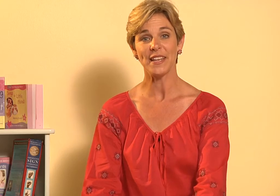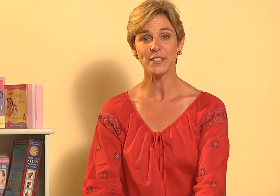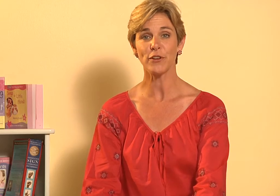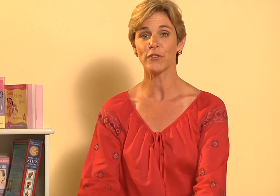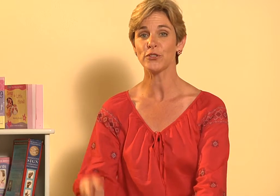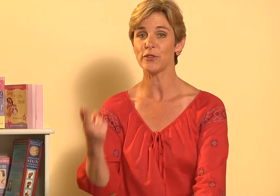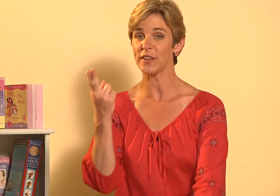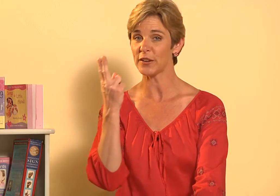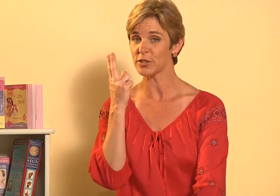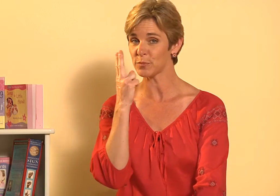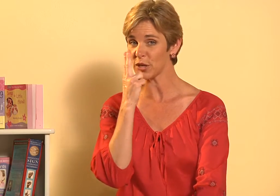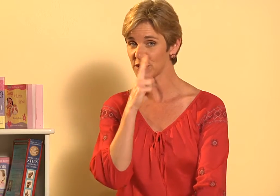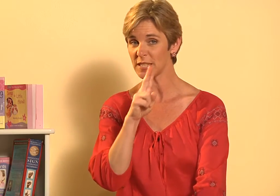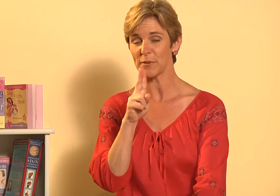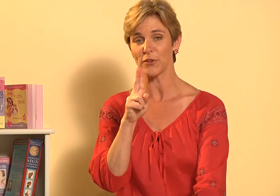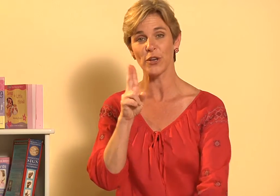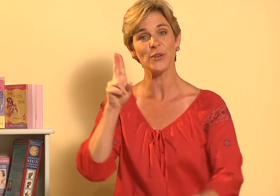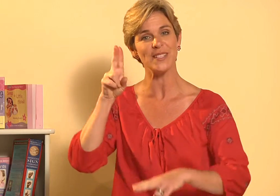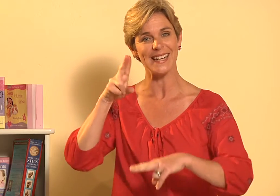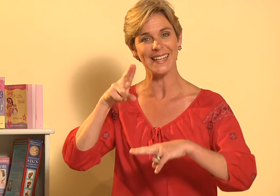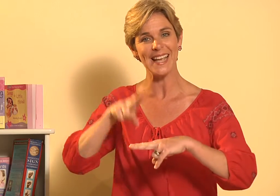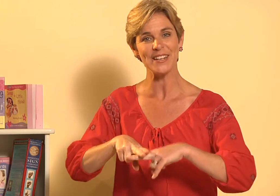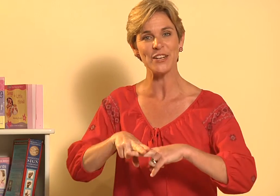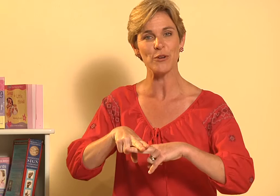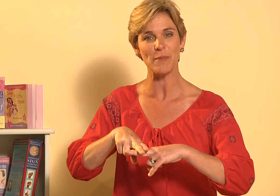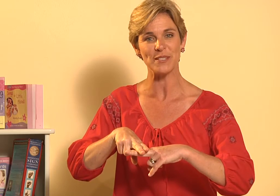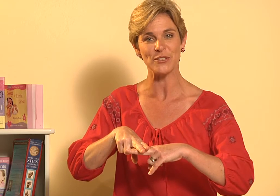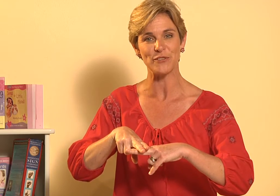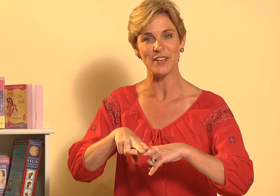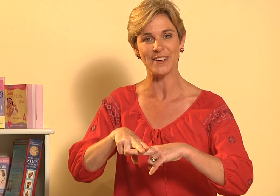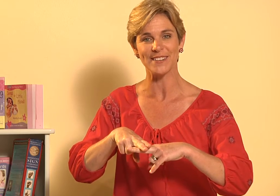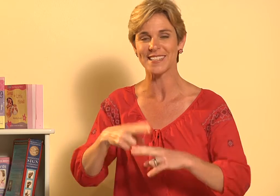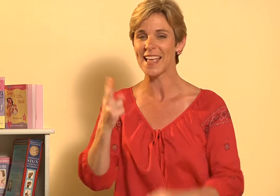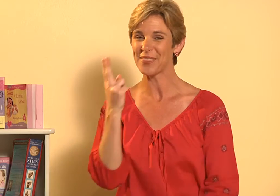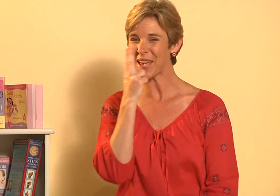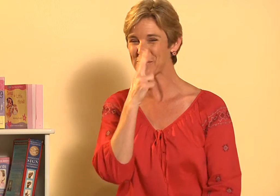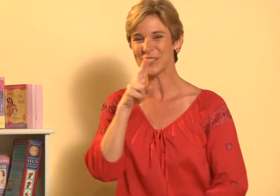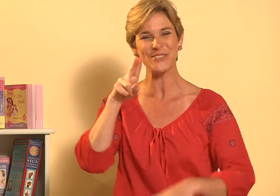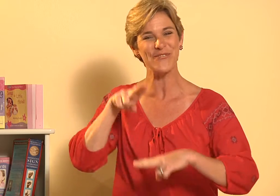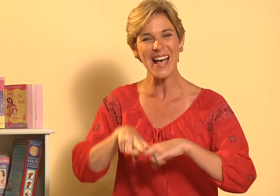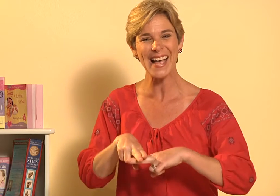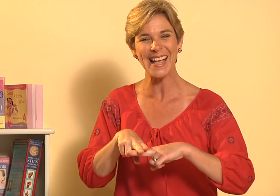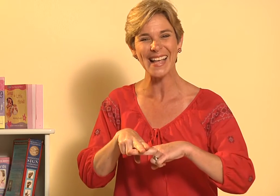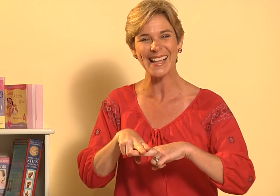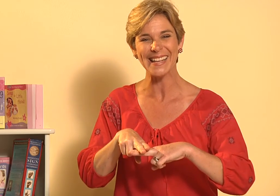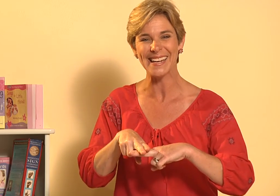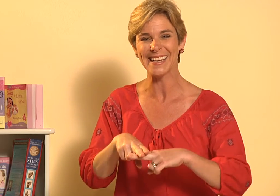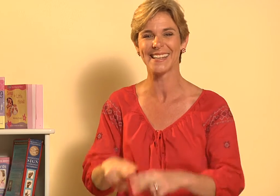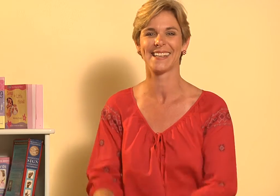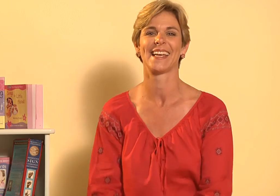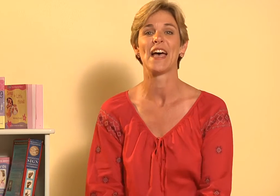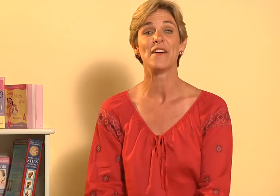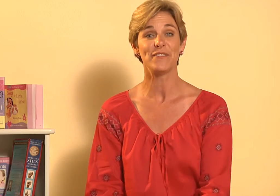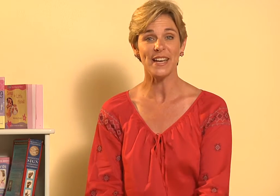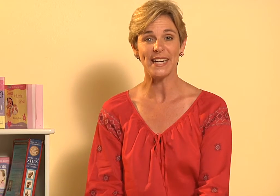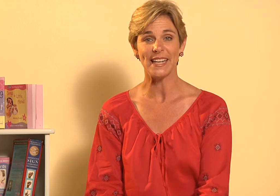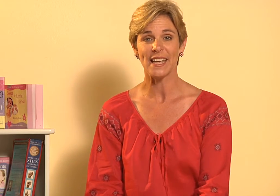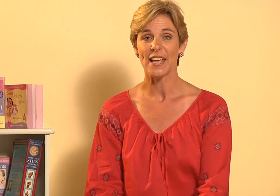ends of your first 2 fingers brush the tip of your nose and land on your opposite 2 fingers. That was fun! Funny.